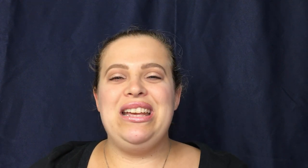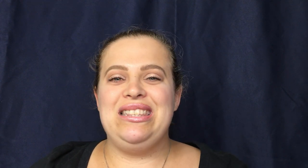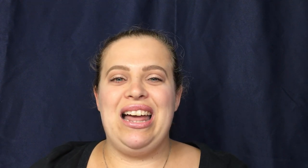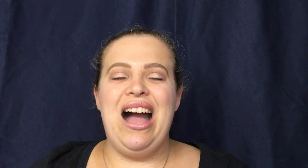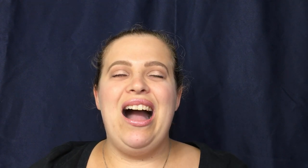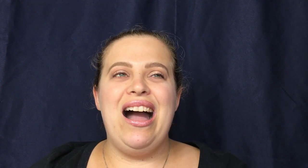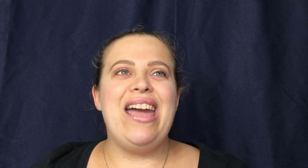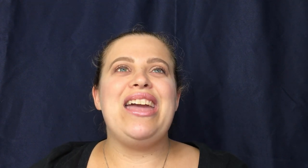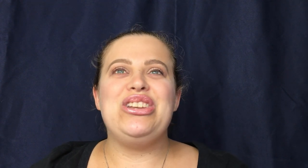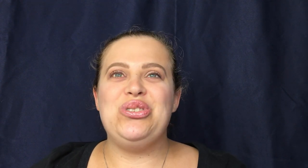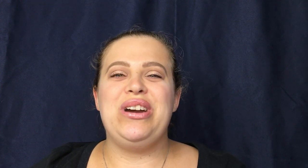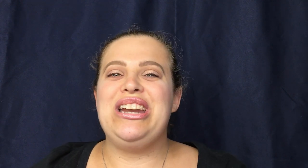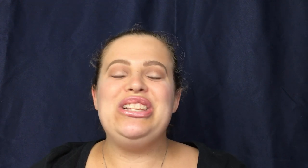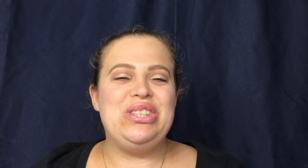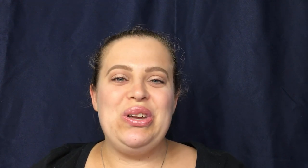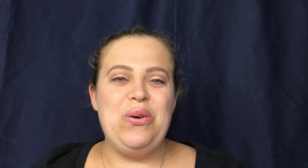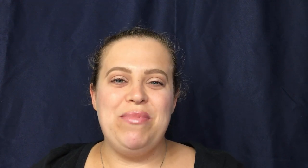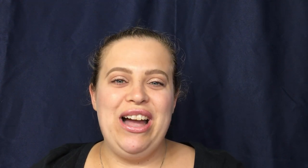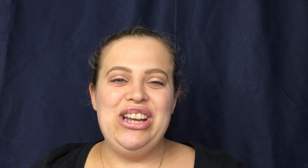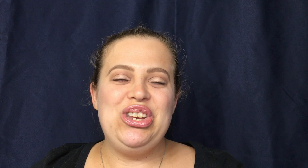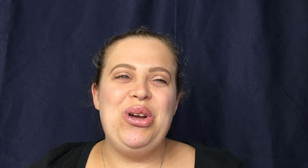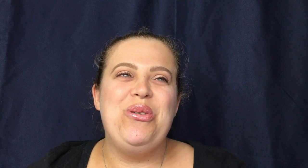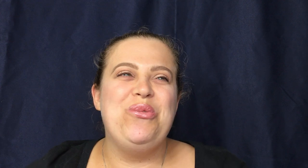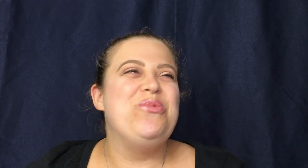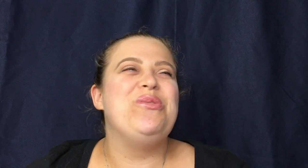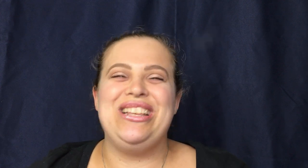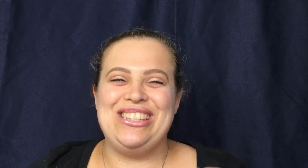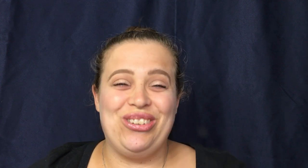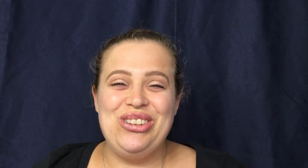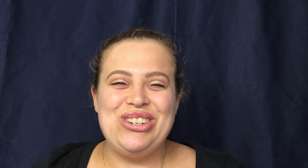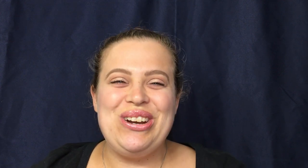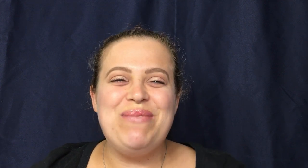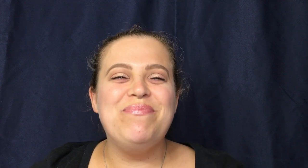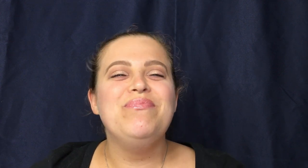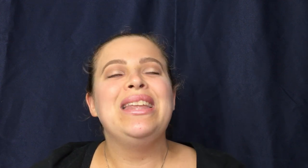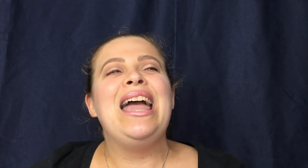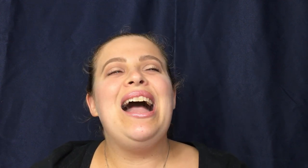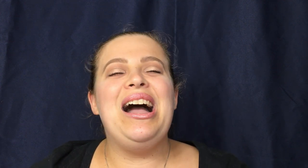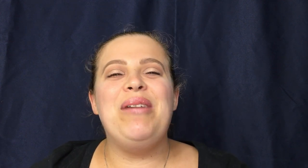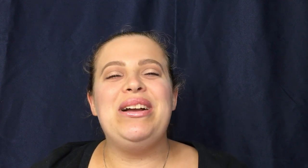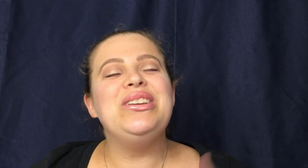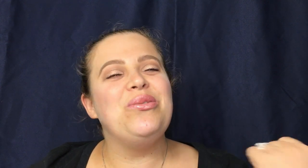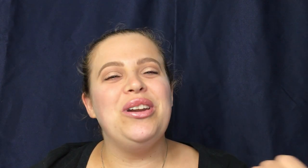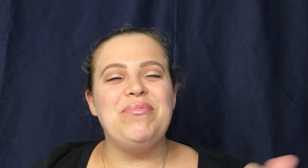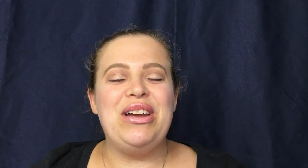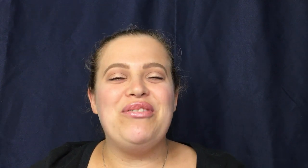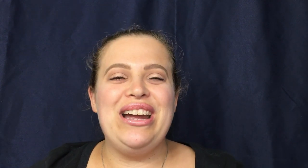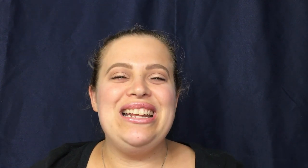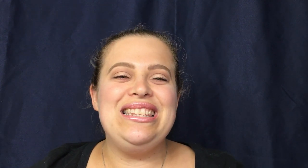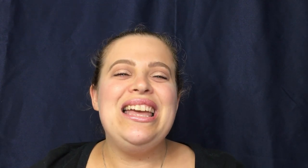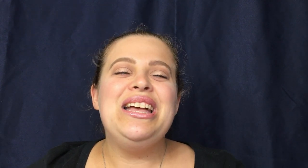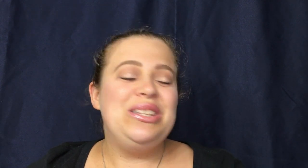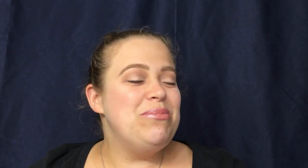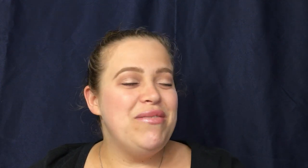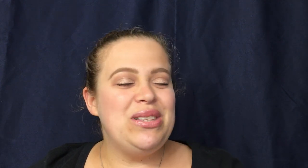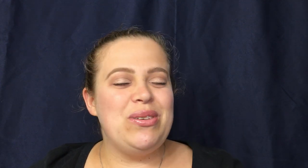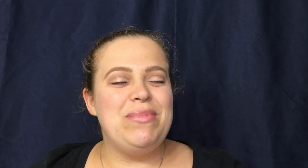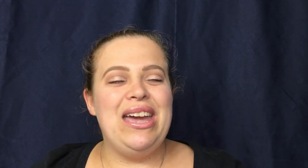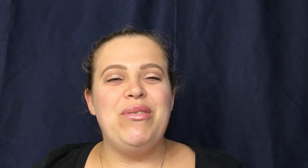comedies that I enjoyed so much was Girls Trip. I took one of my friends to the movies with me, and we